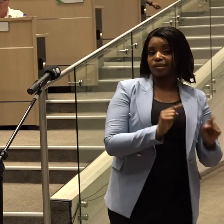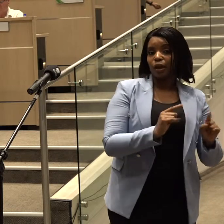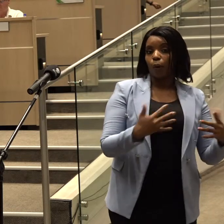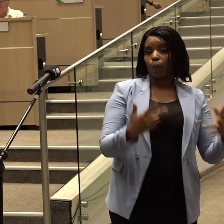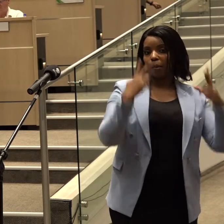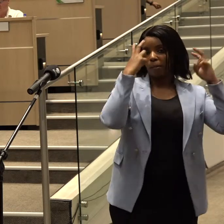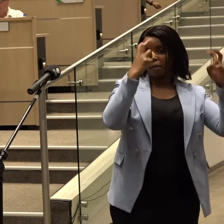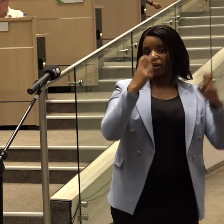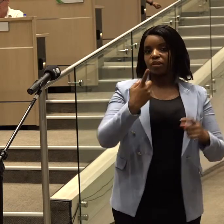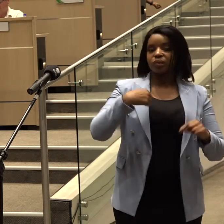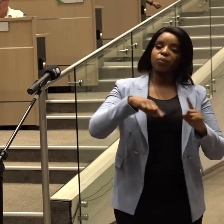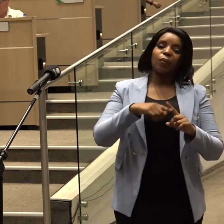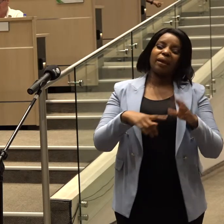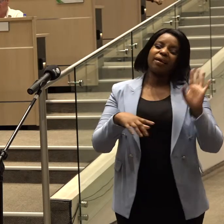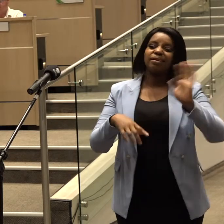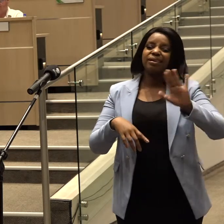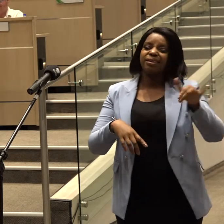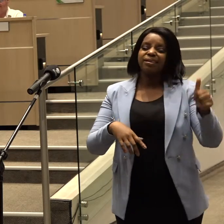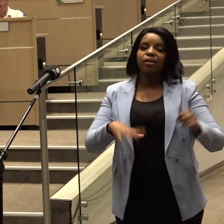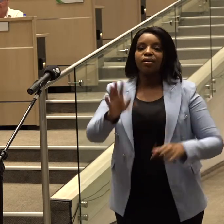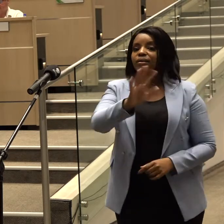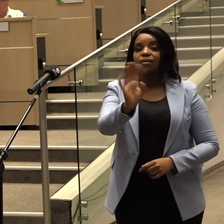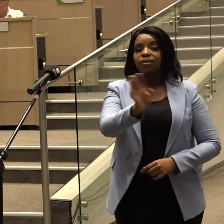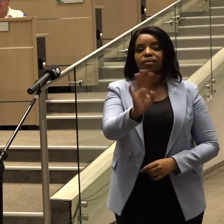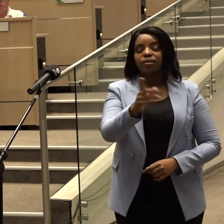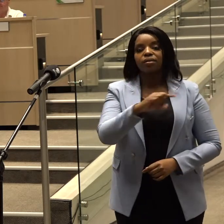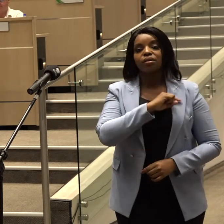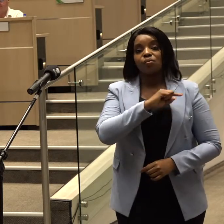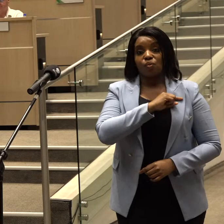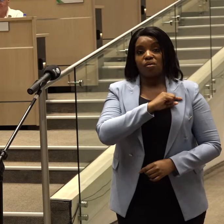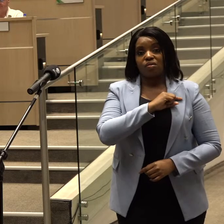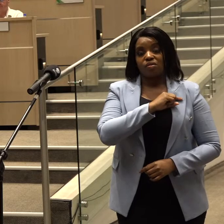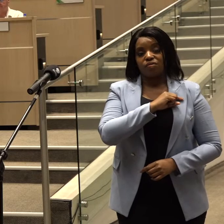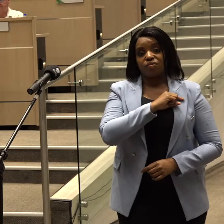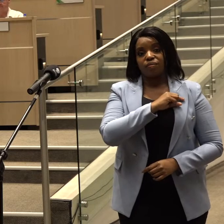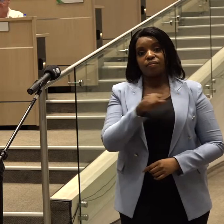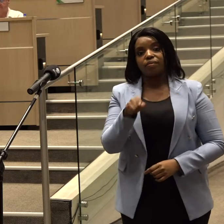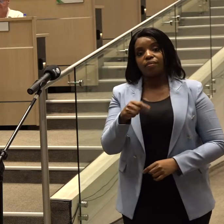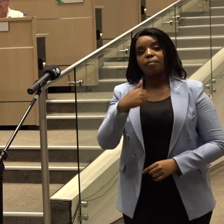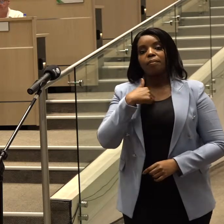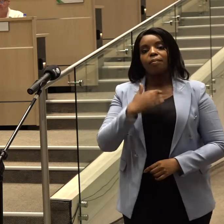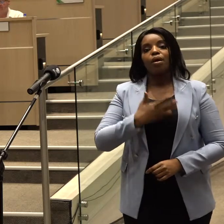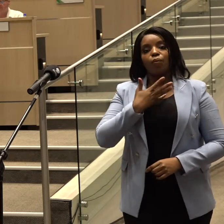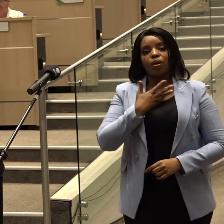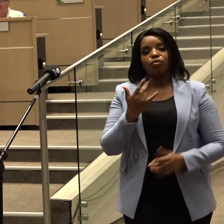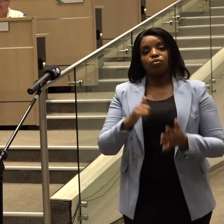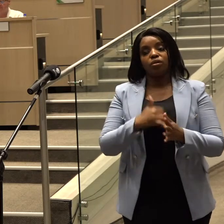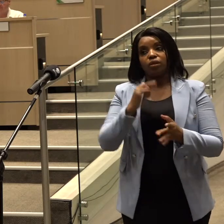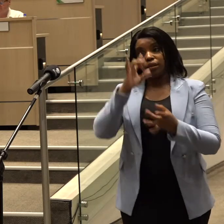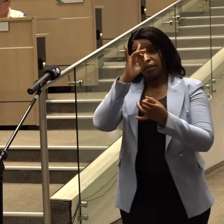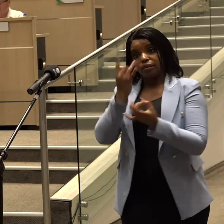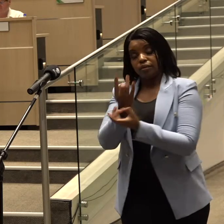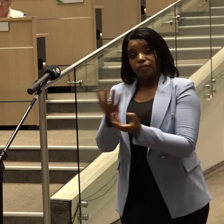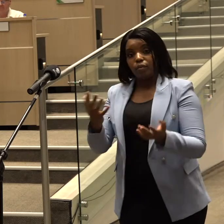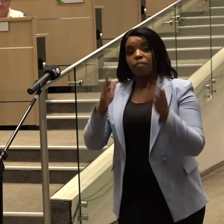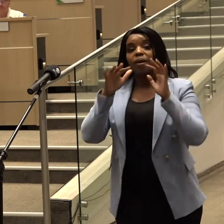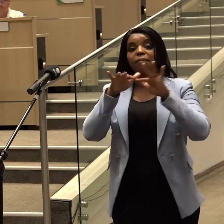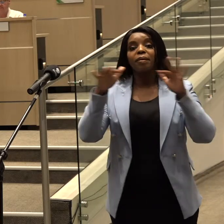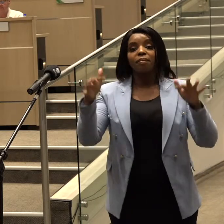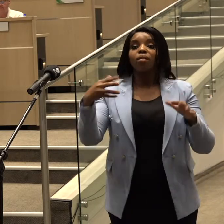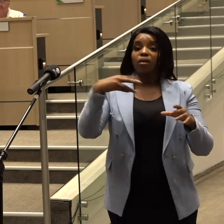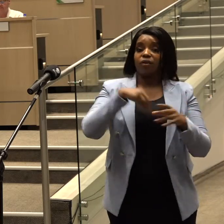turn a blank eye on that like I said the previous speaker has already mentioned this but I need to also highlight that people are involved in the self